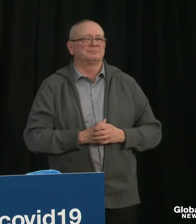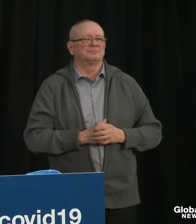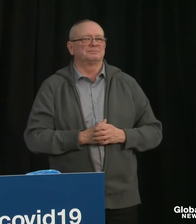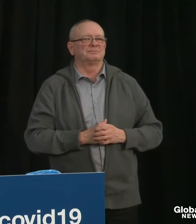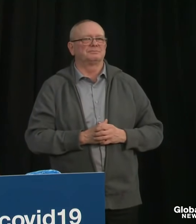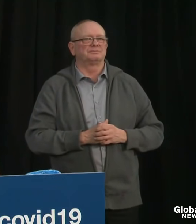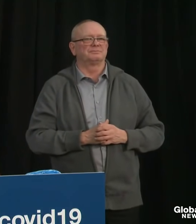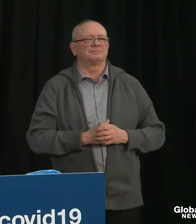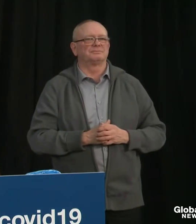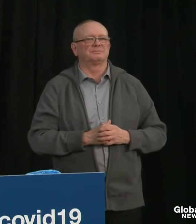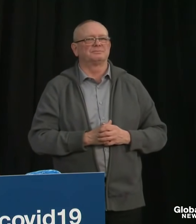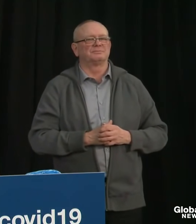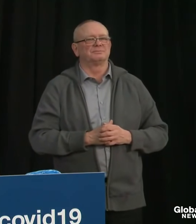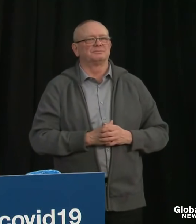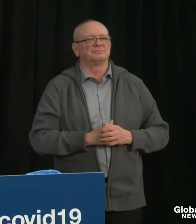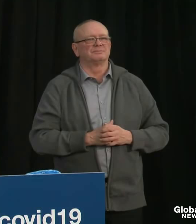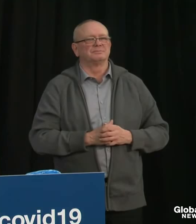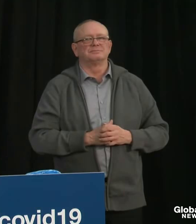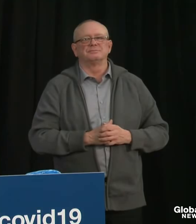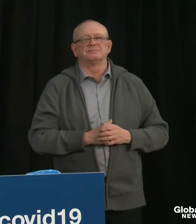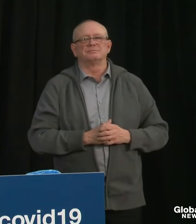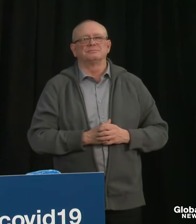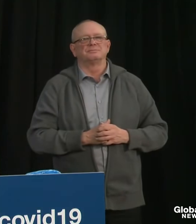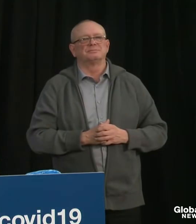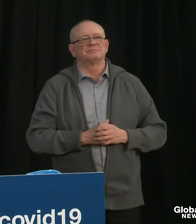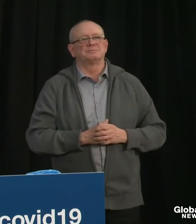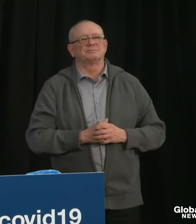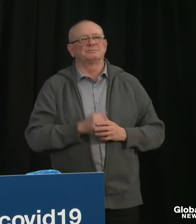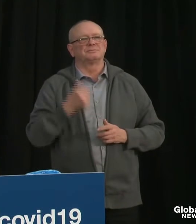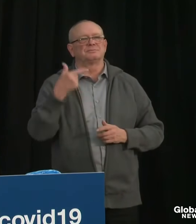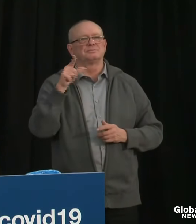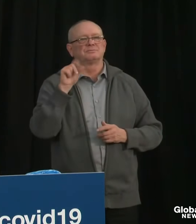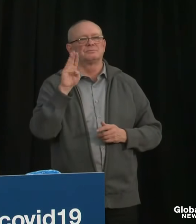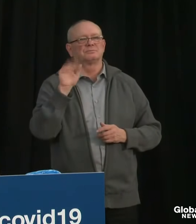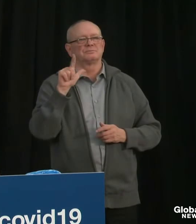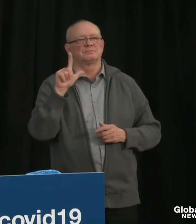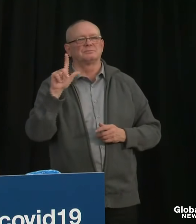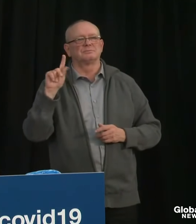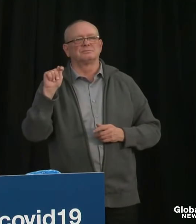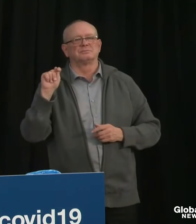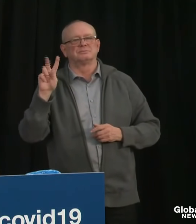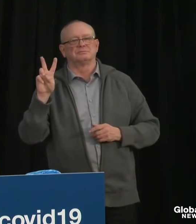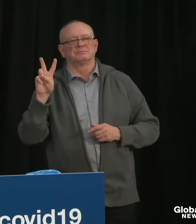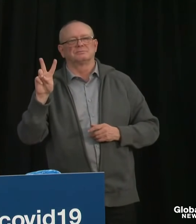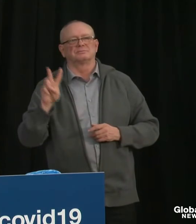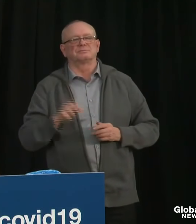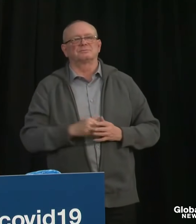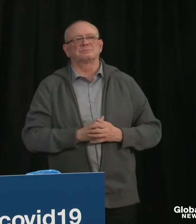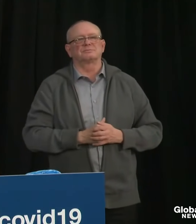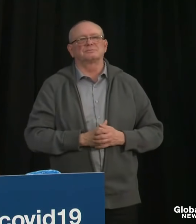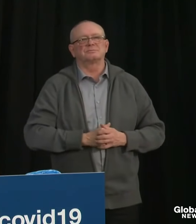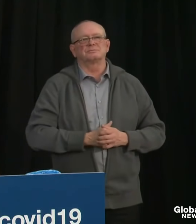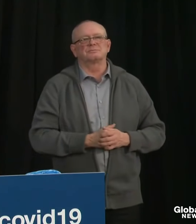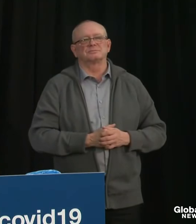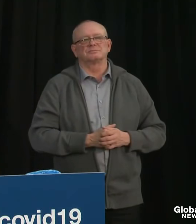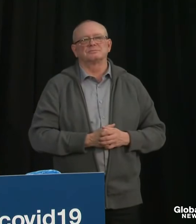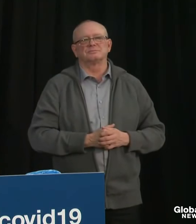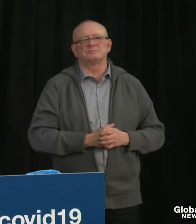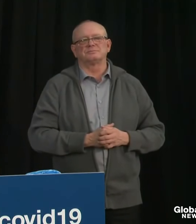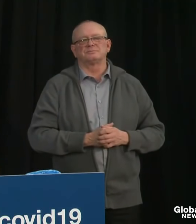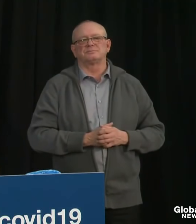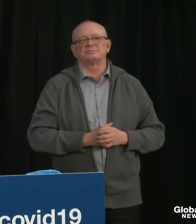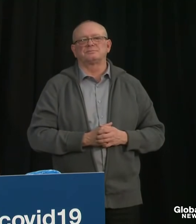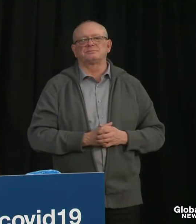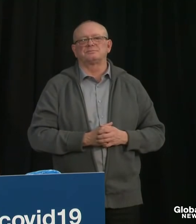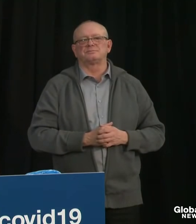Yes, next question is Tomasia De Silva with Global TV. Go ahead, Tomasia. Hi there, Dr. Hinshaw. I'm just actually going